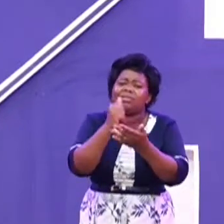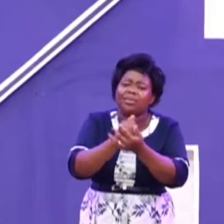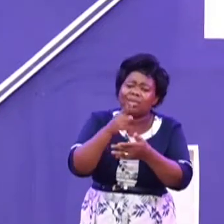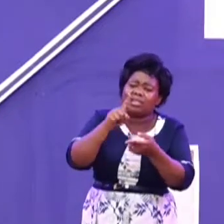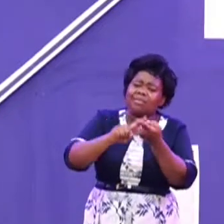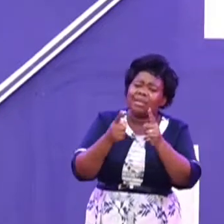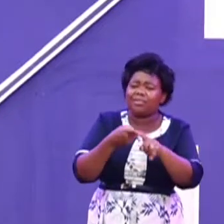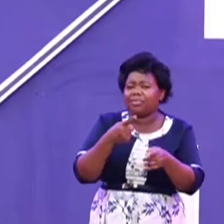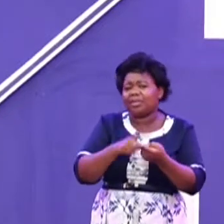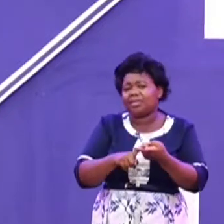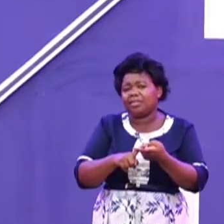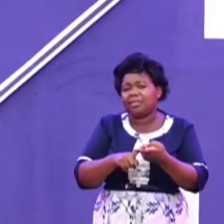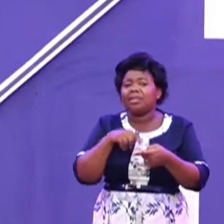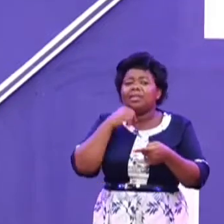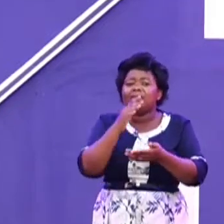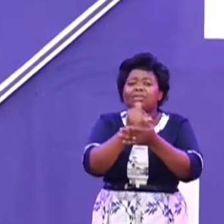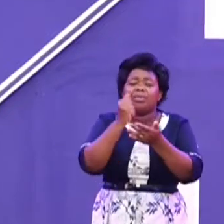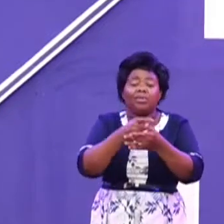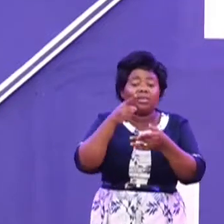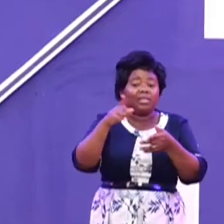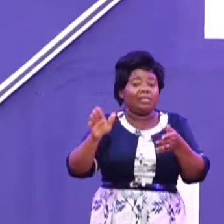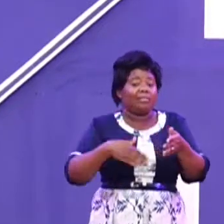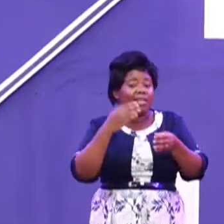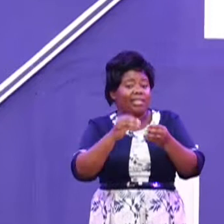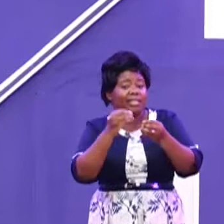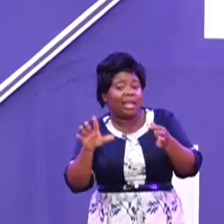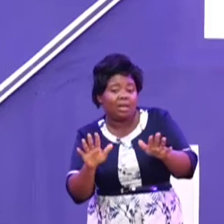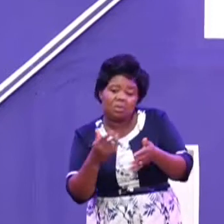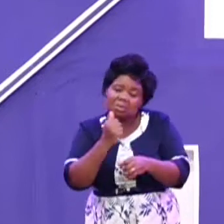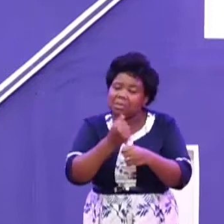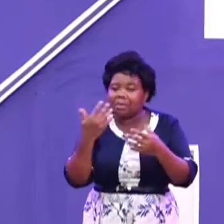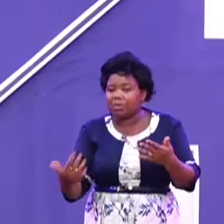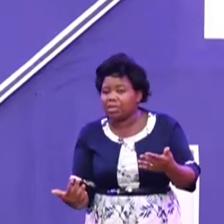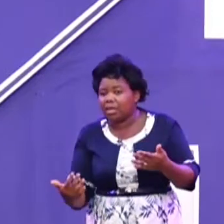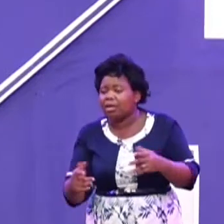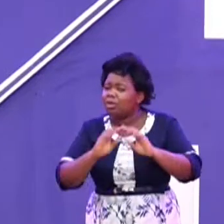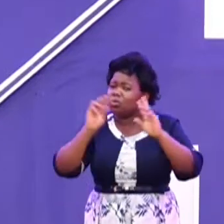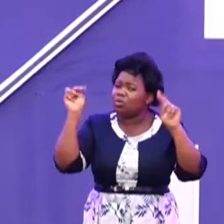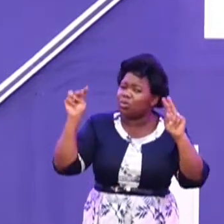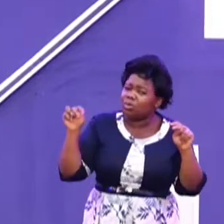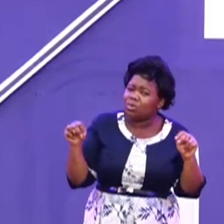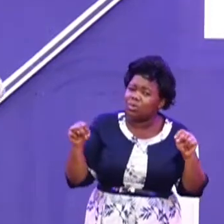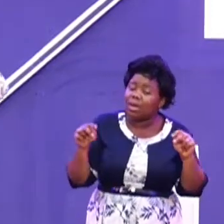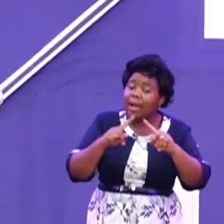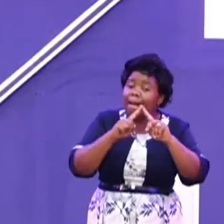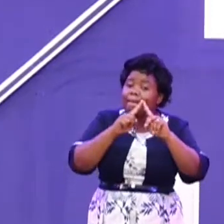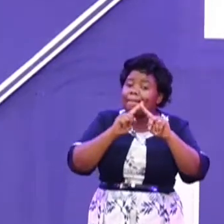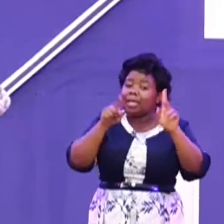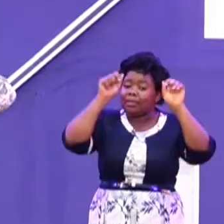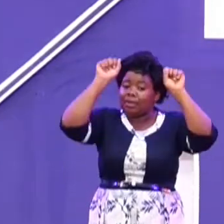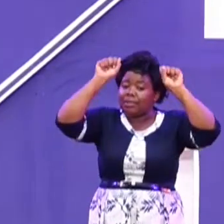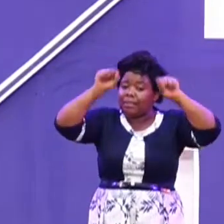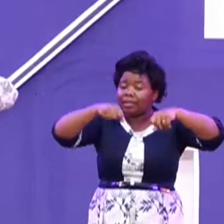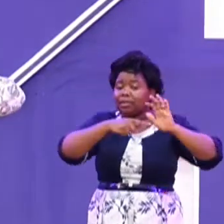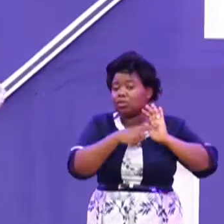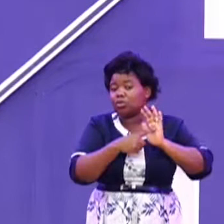friend, not because he's my son or daughter, no, but just to show love